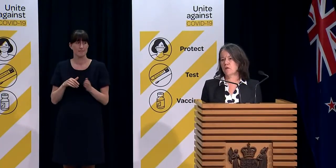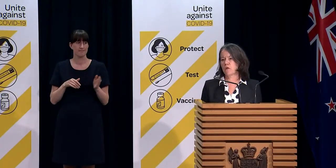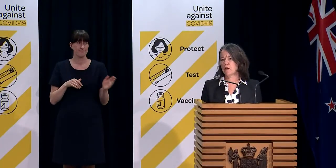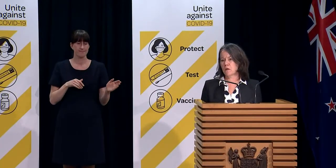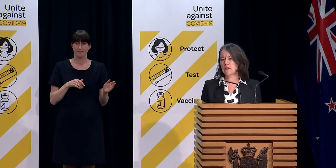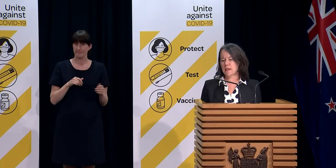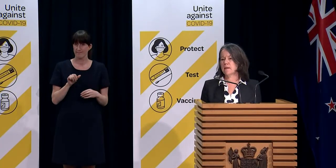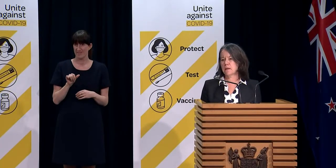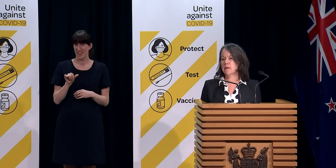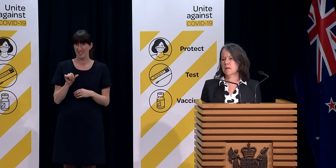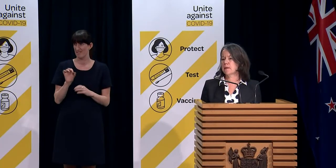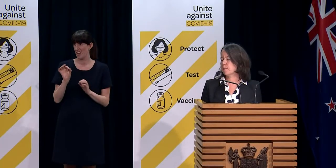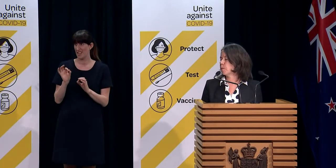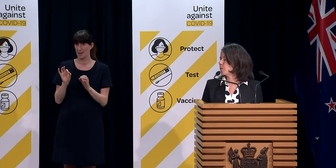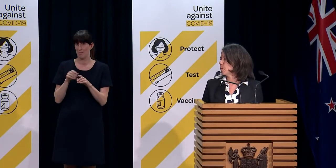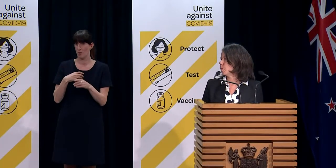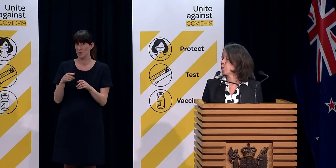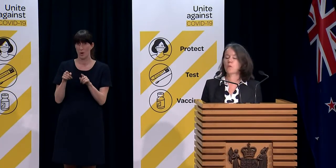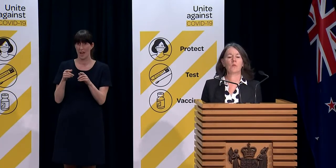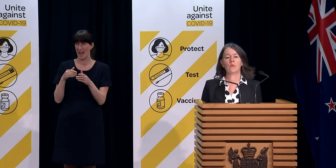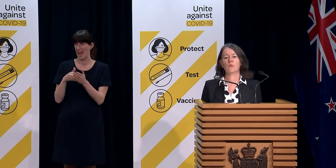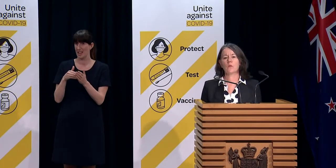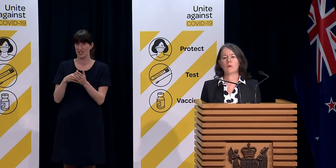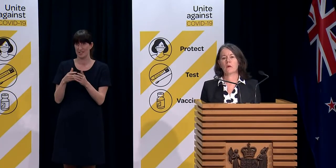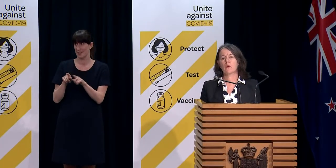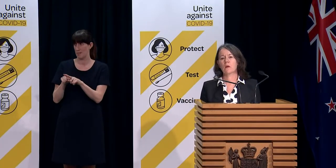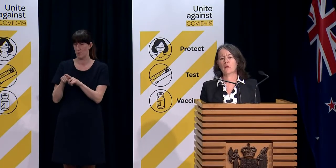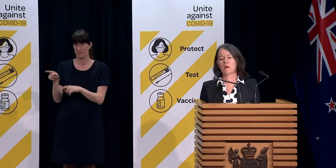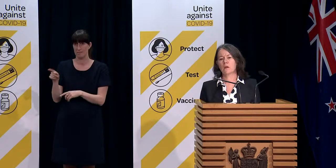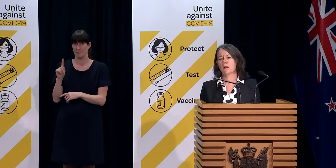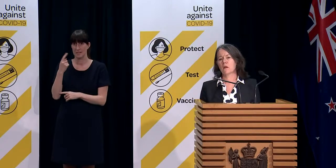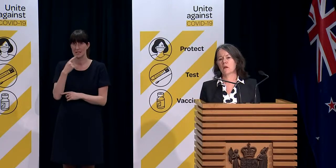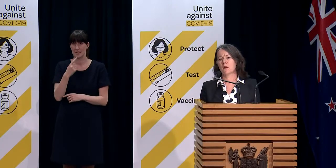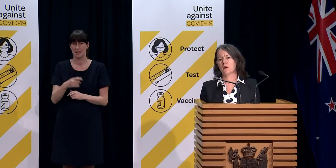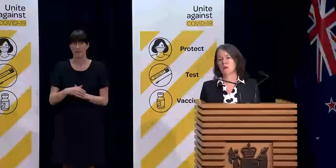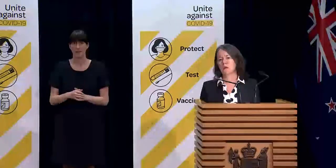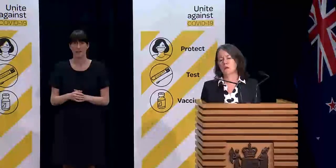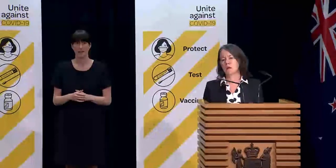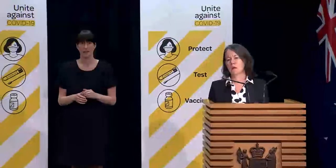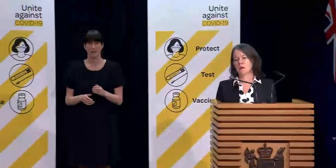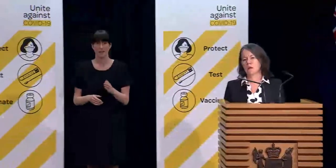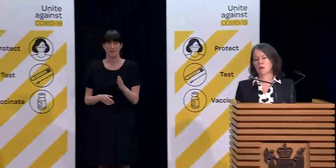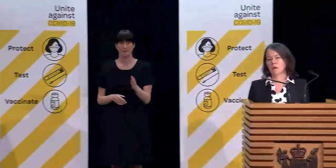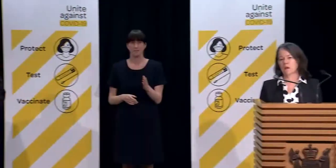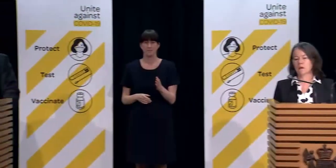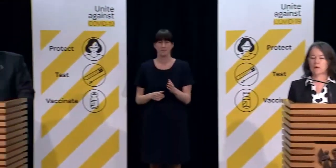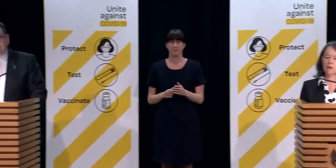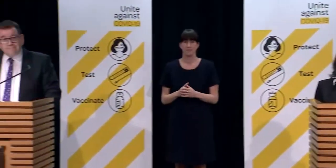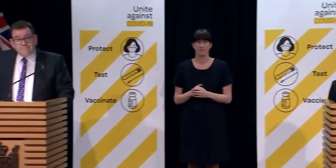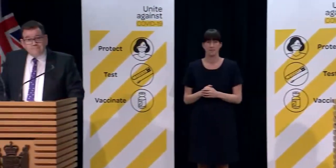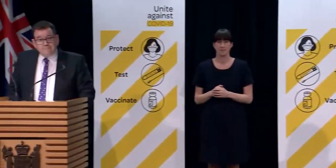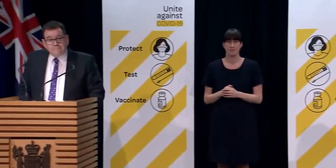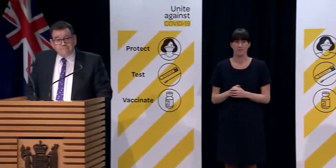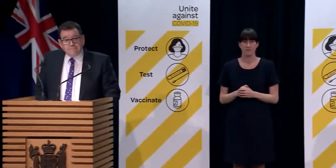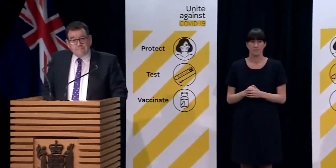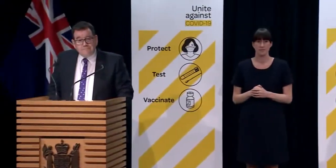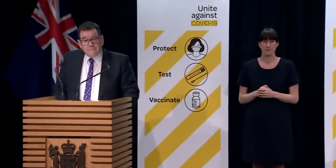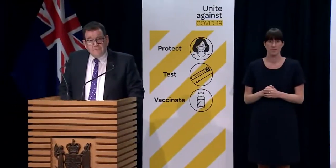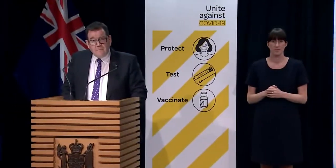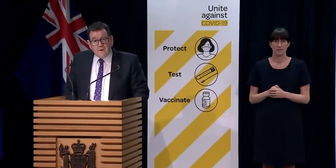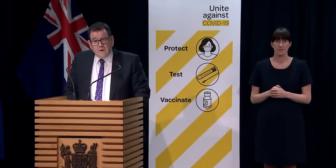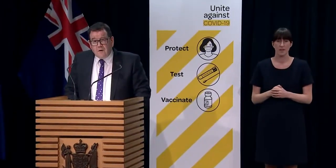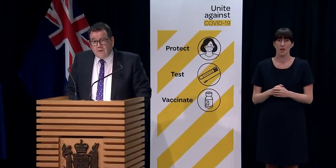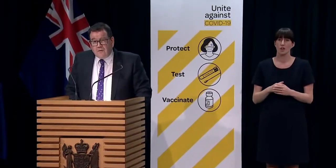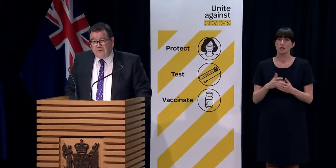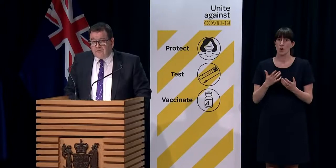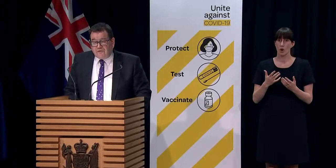to identify contacts. Yes. Gina, your questions on behalf of others. Should non-border workplaces be allowed to mandate vaccines for staff and